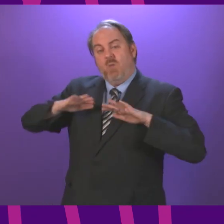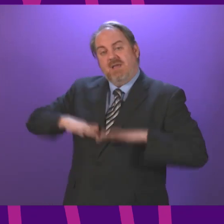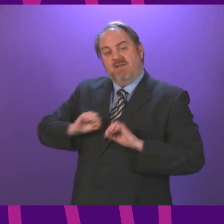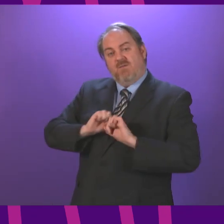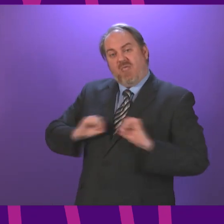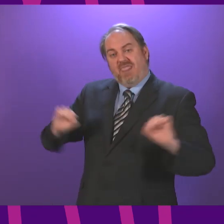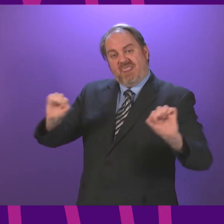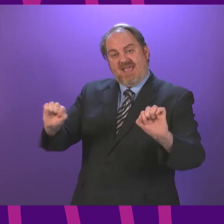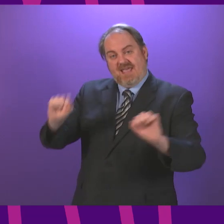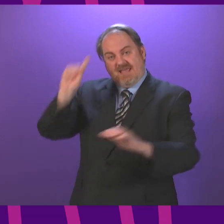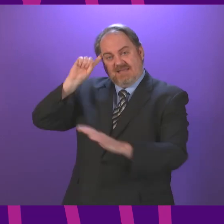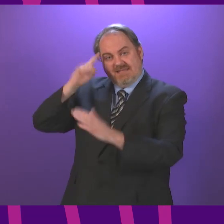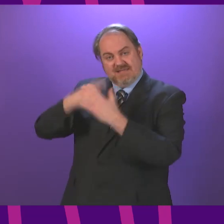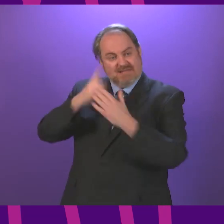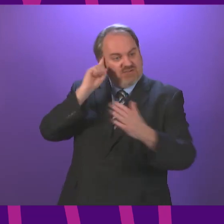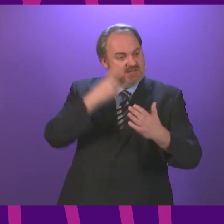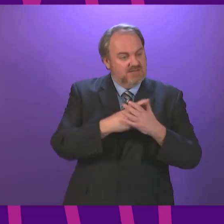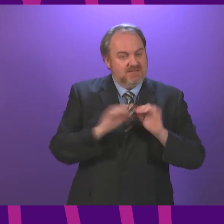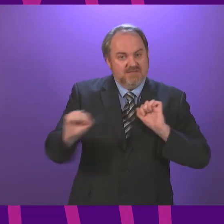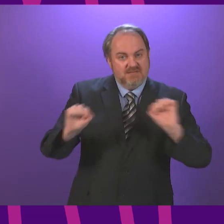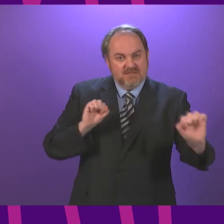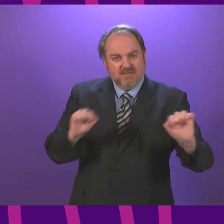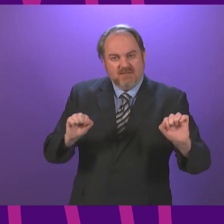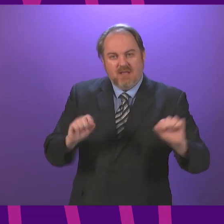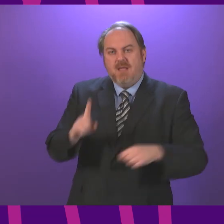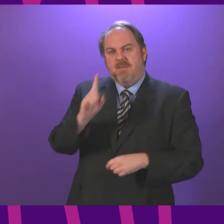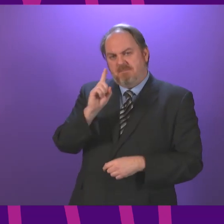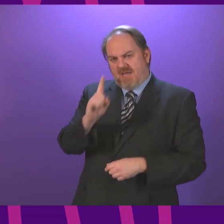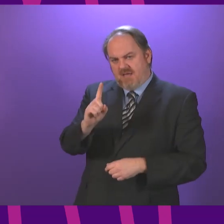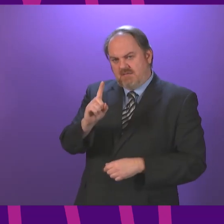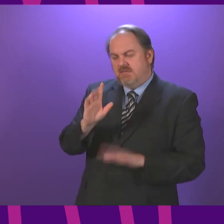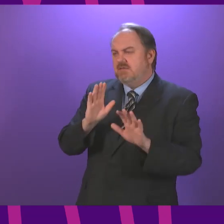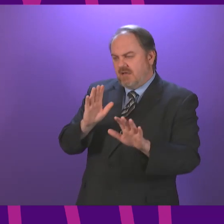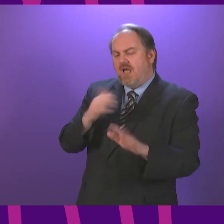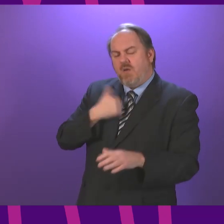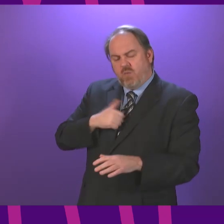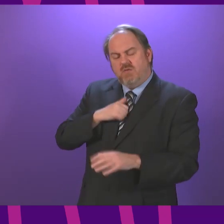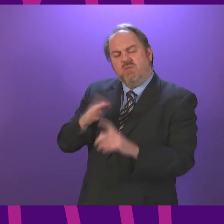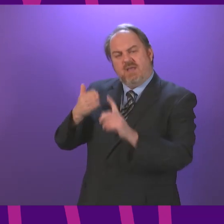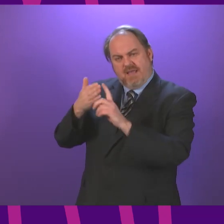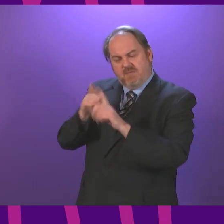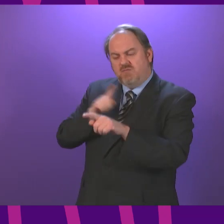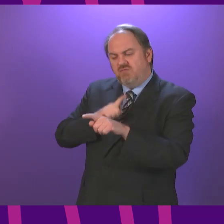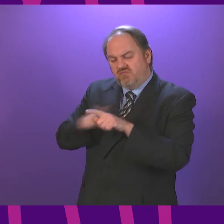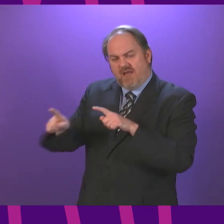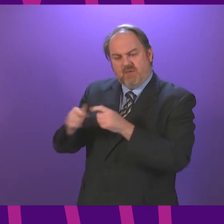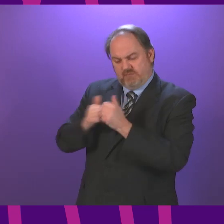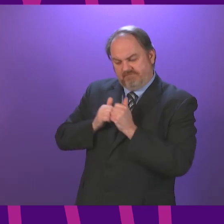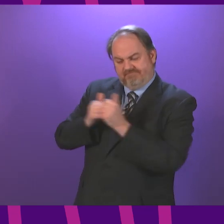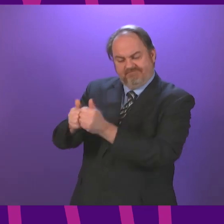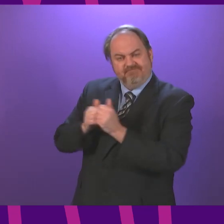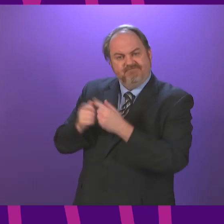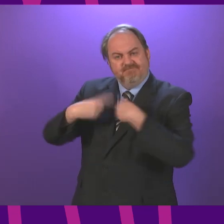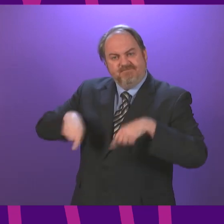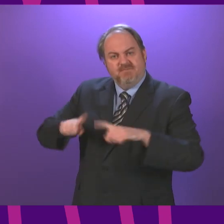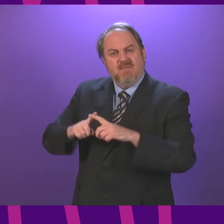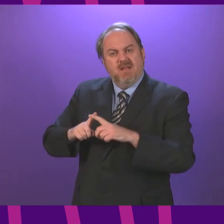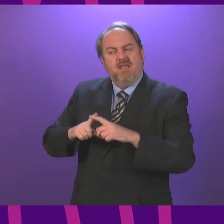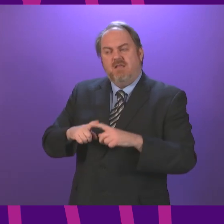findings of both. But again, if I can try to strike a note of consensus, because I do believe in the importance of this